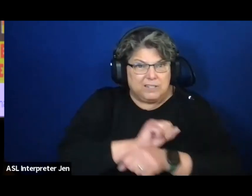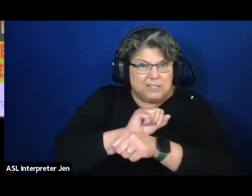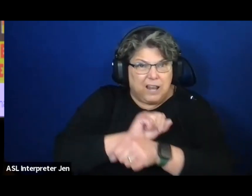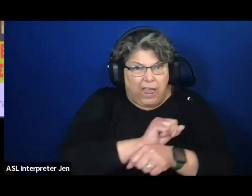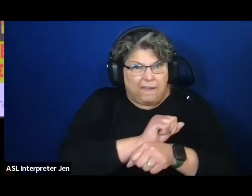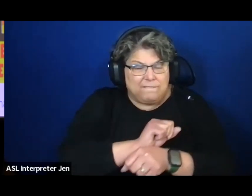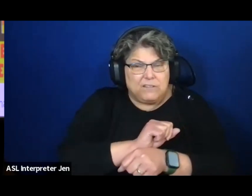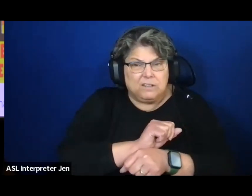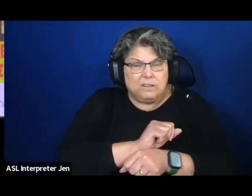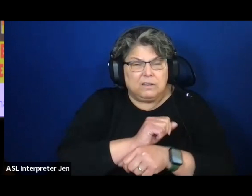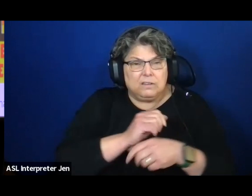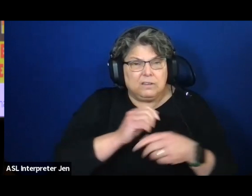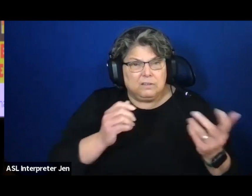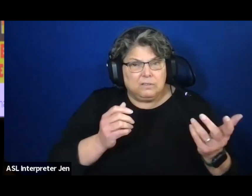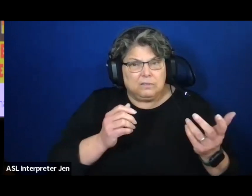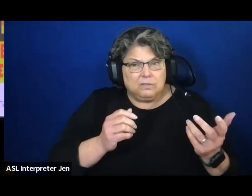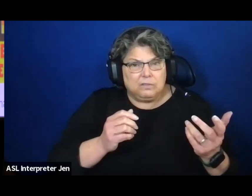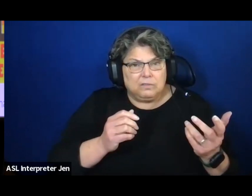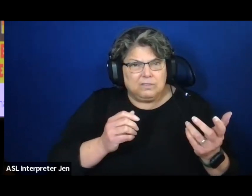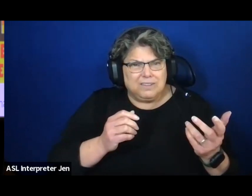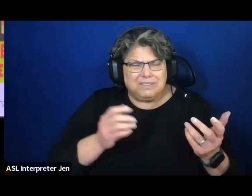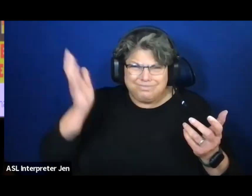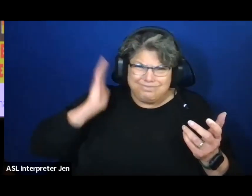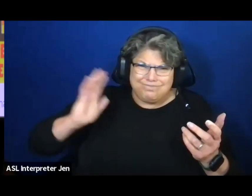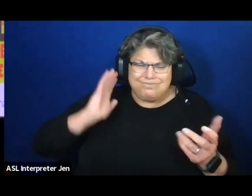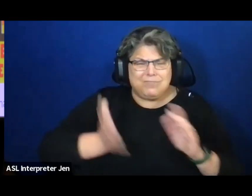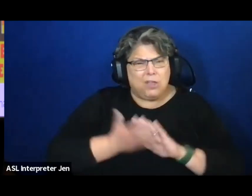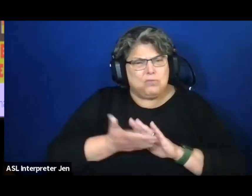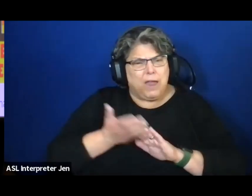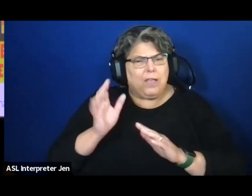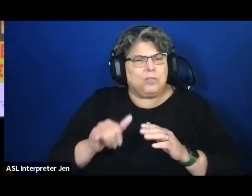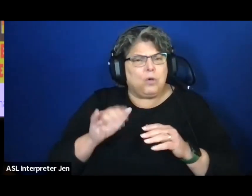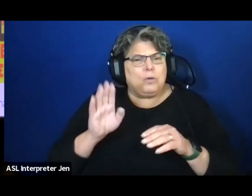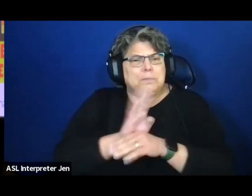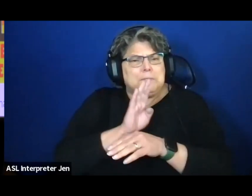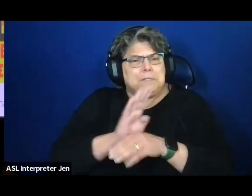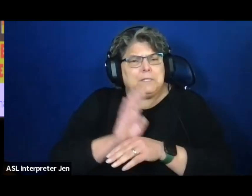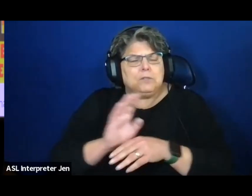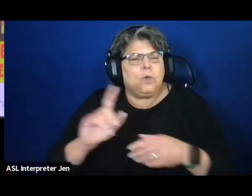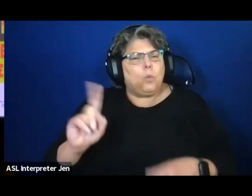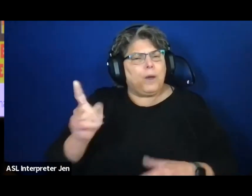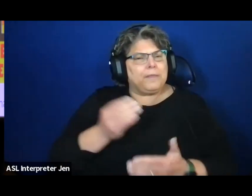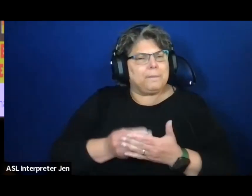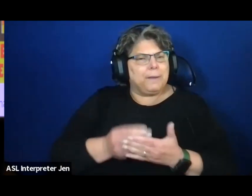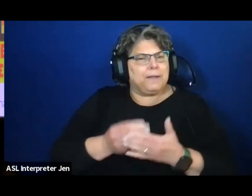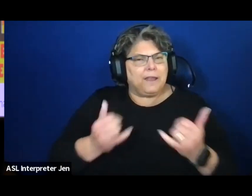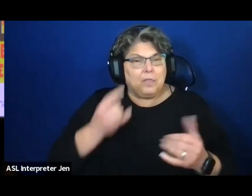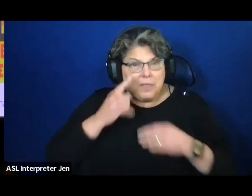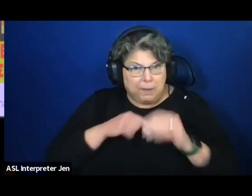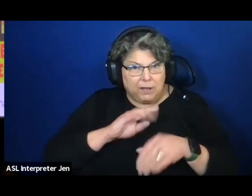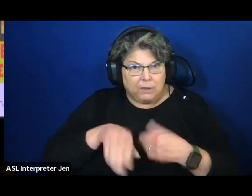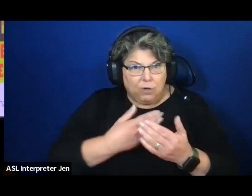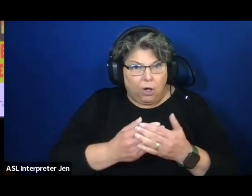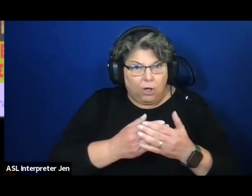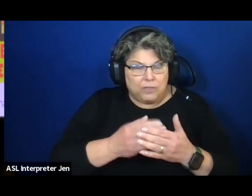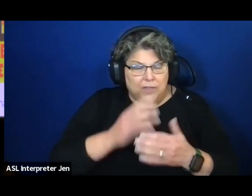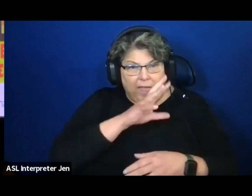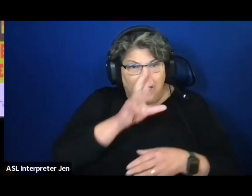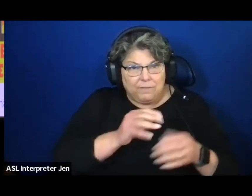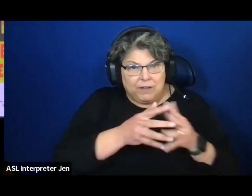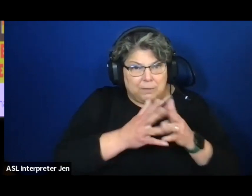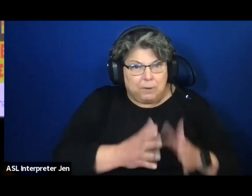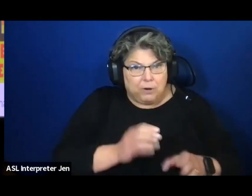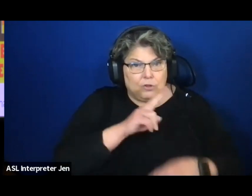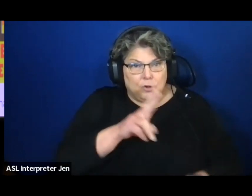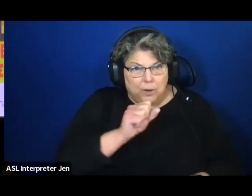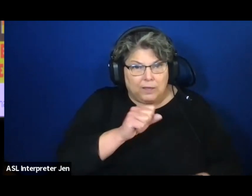right, ran these industries, what will the money be today? Think about if all the African Americans in the US had the paper